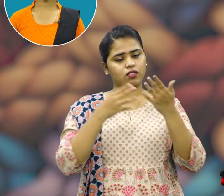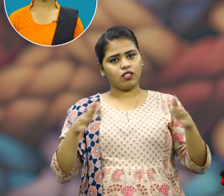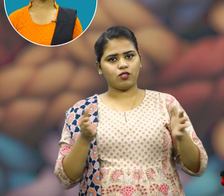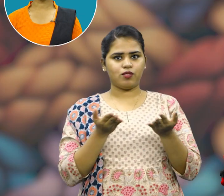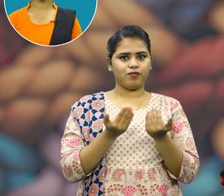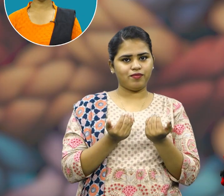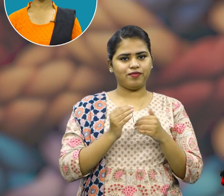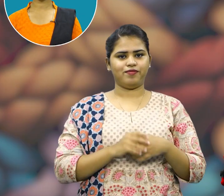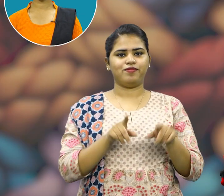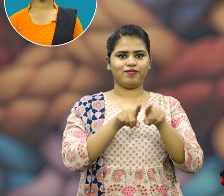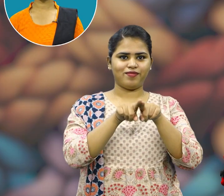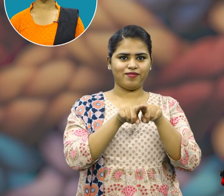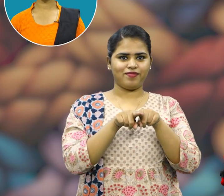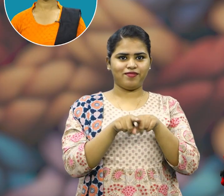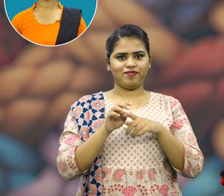For example,